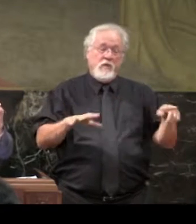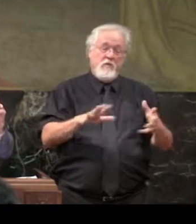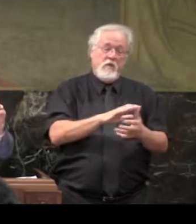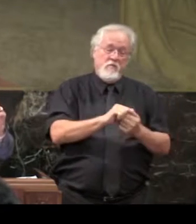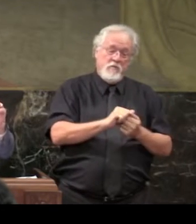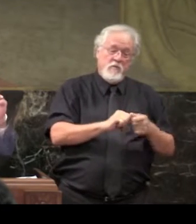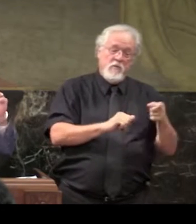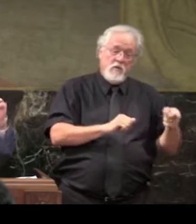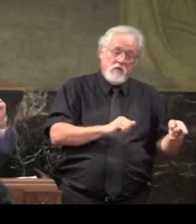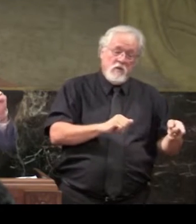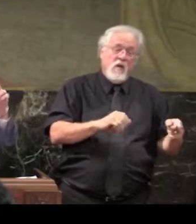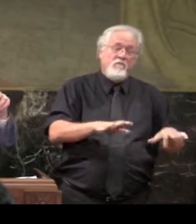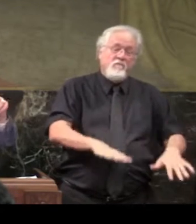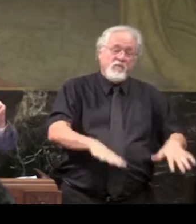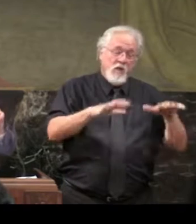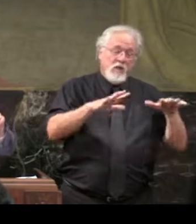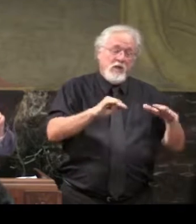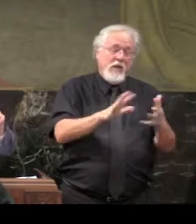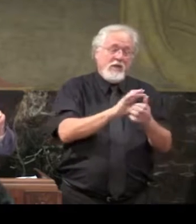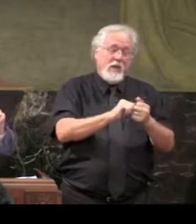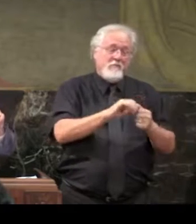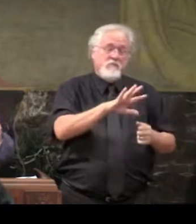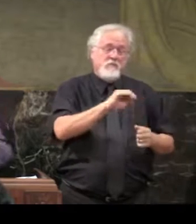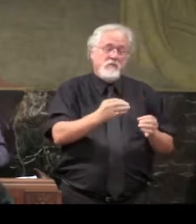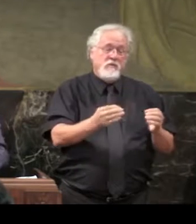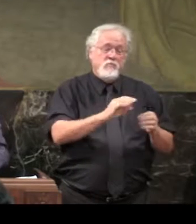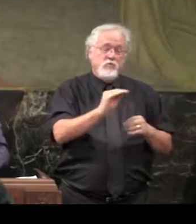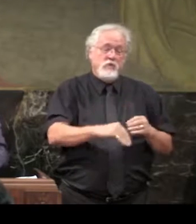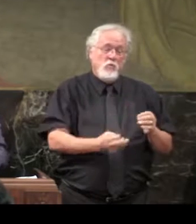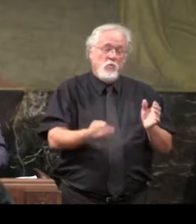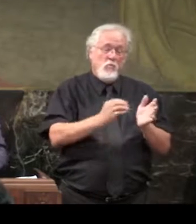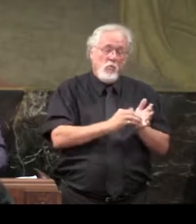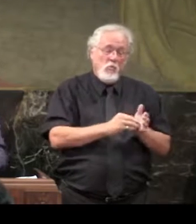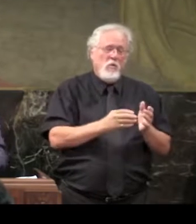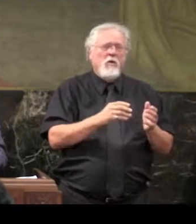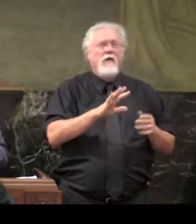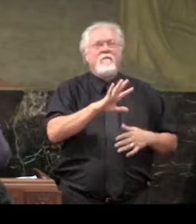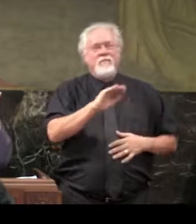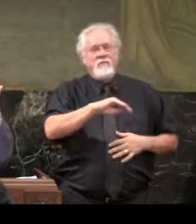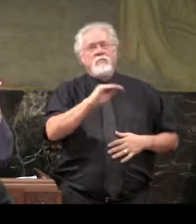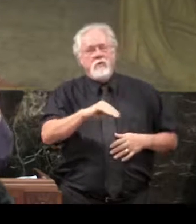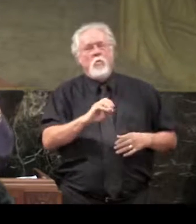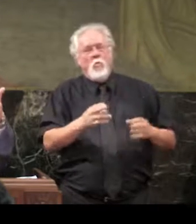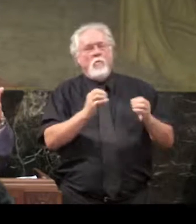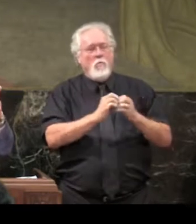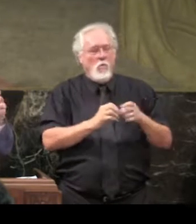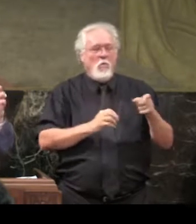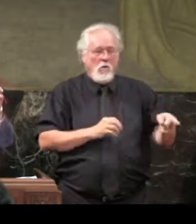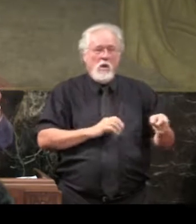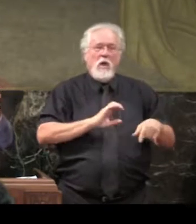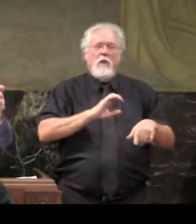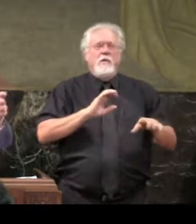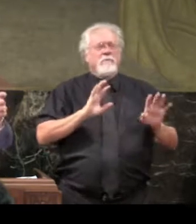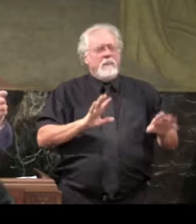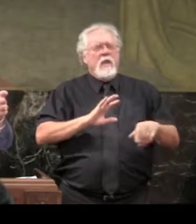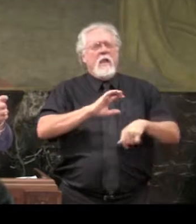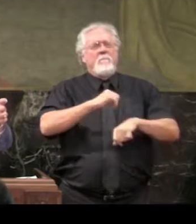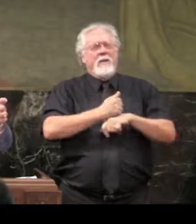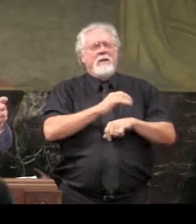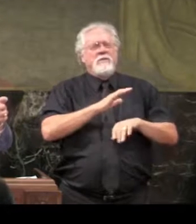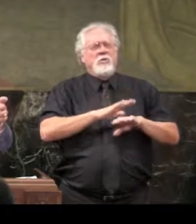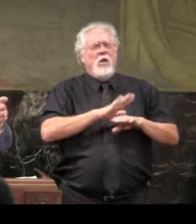them substantially, which means 50% or more of their value, then based on their current, their